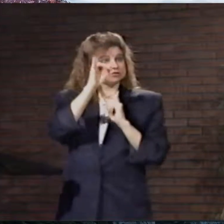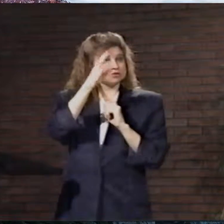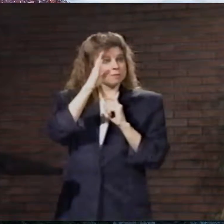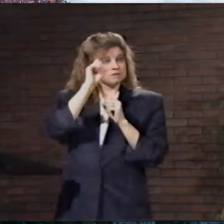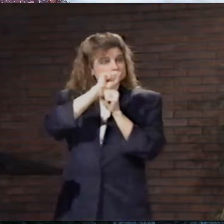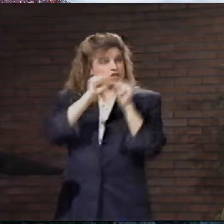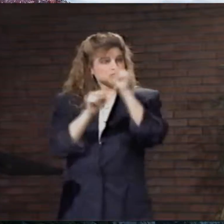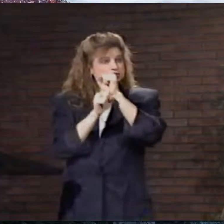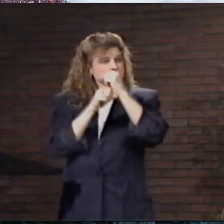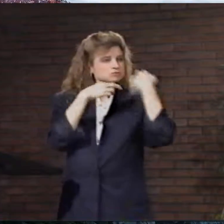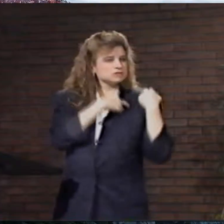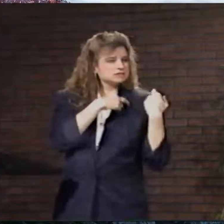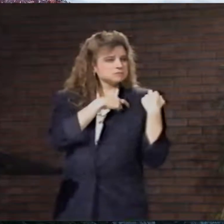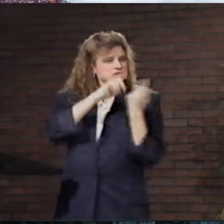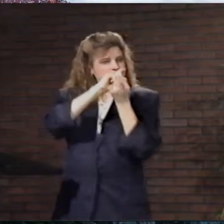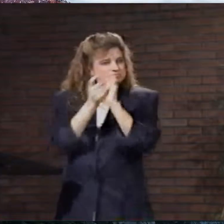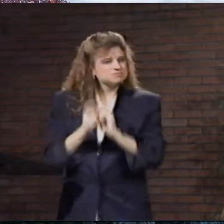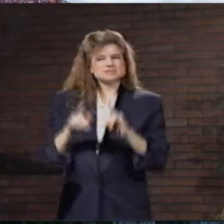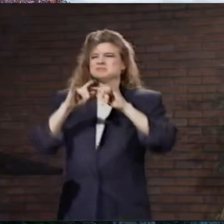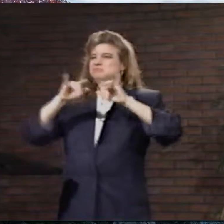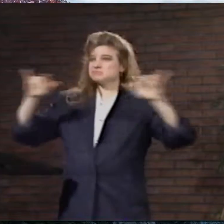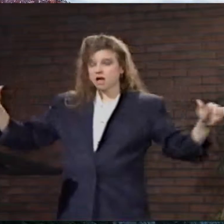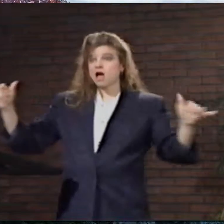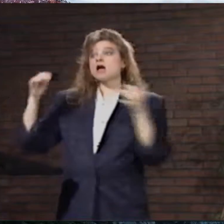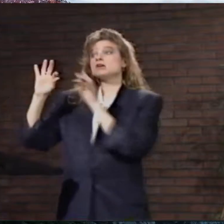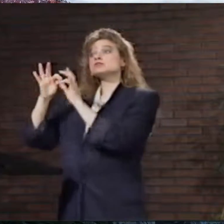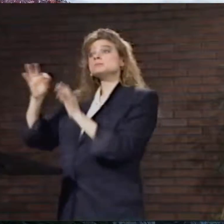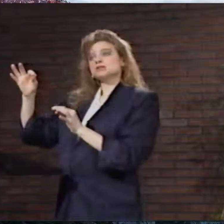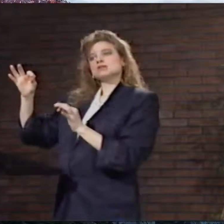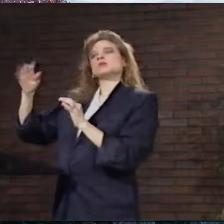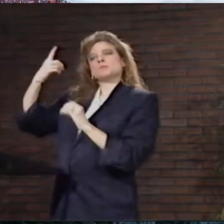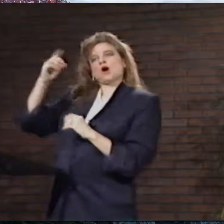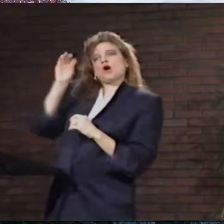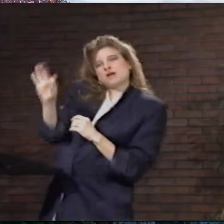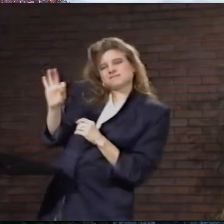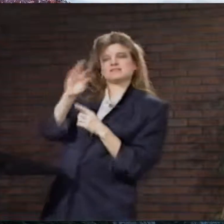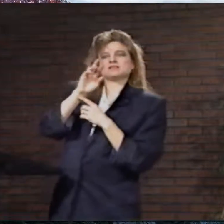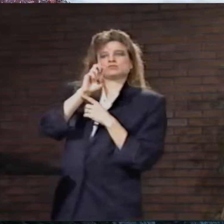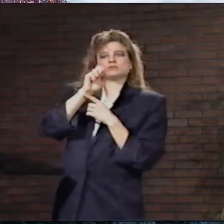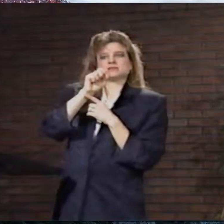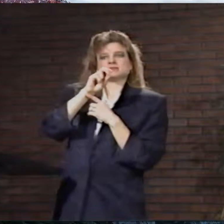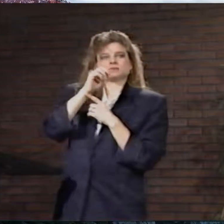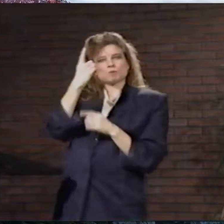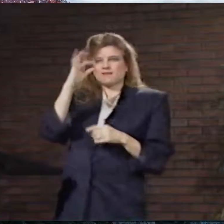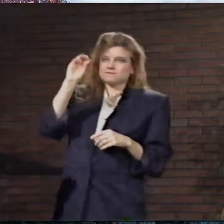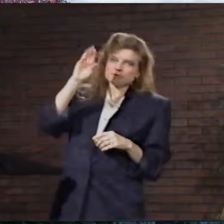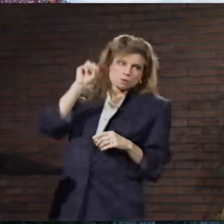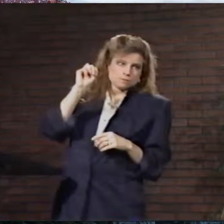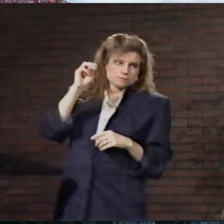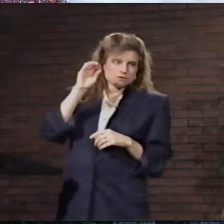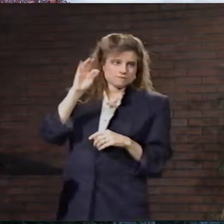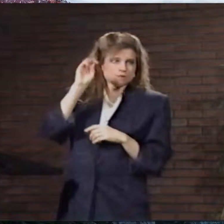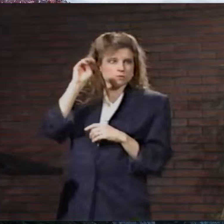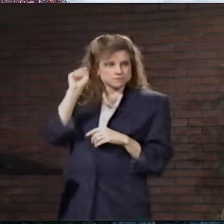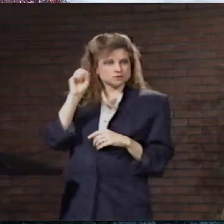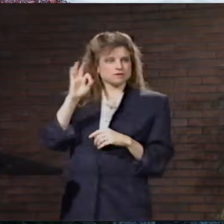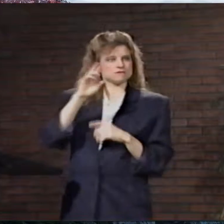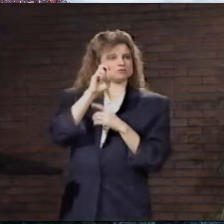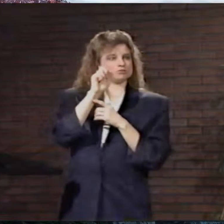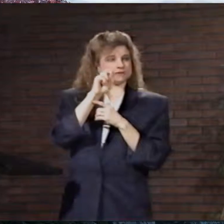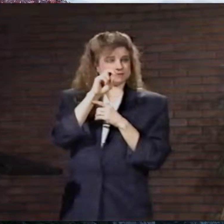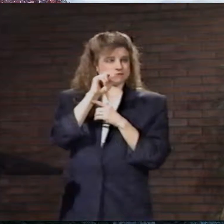Like I said, you can lower the table, or if there's employment training, you can change things to accommodate